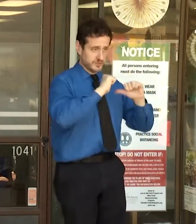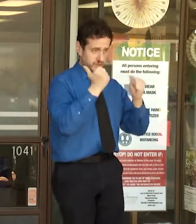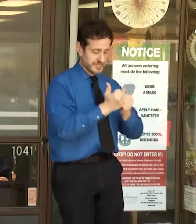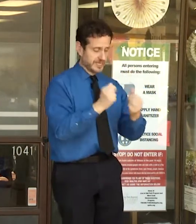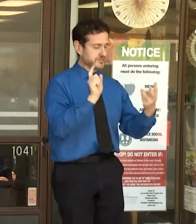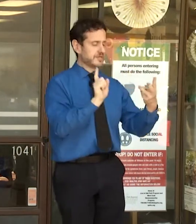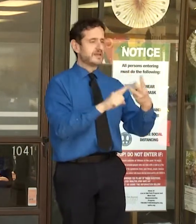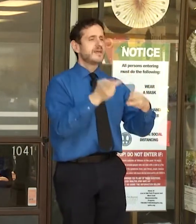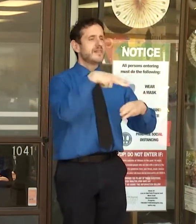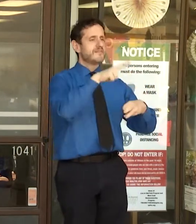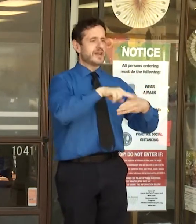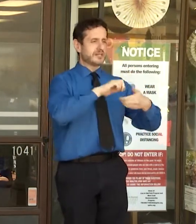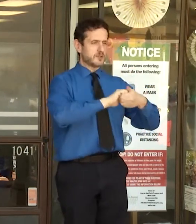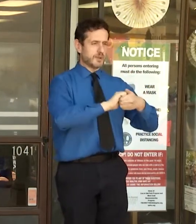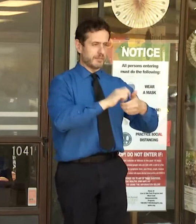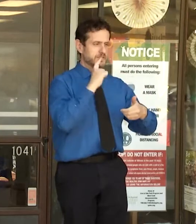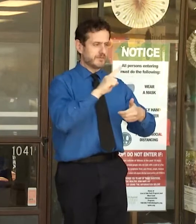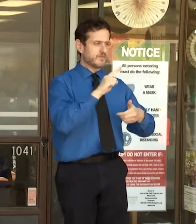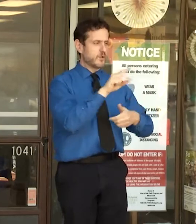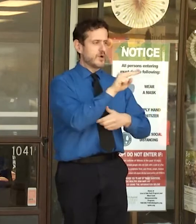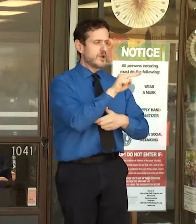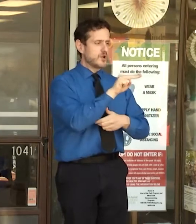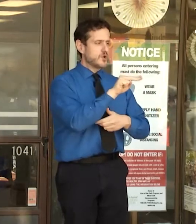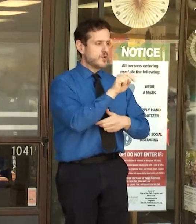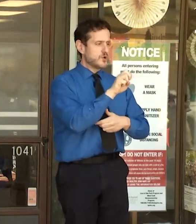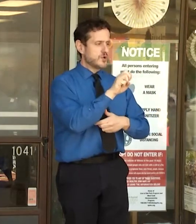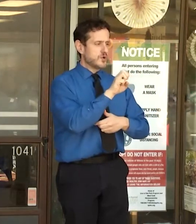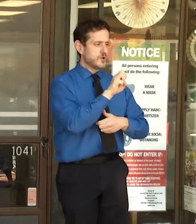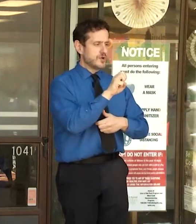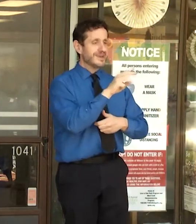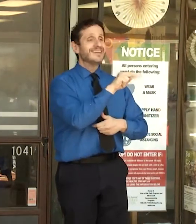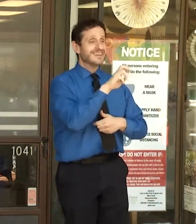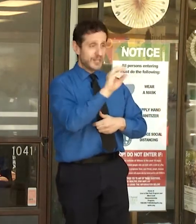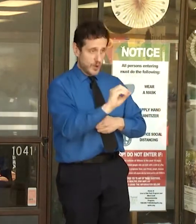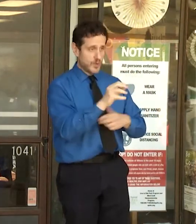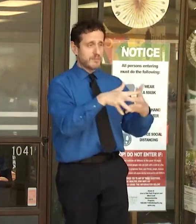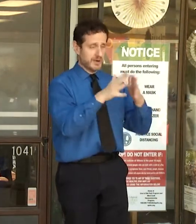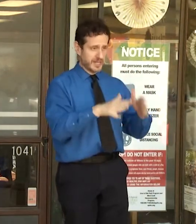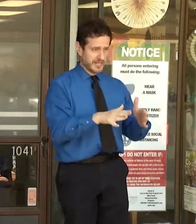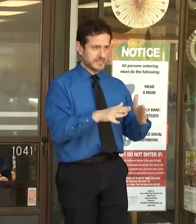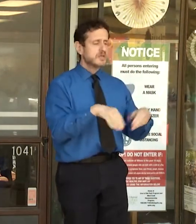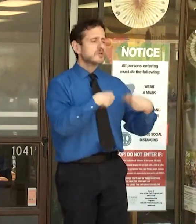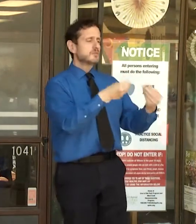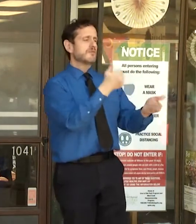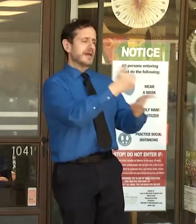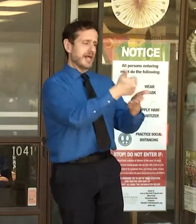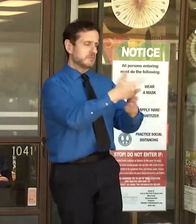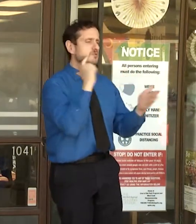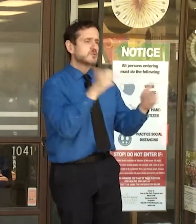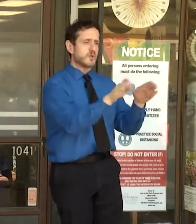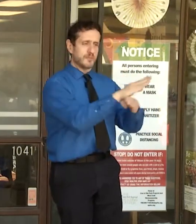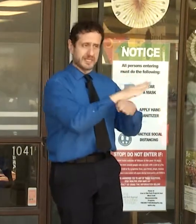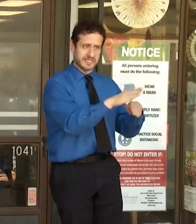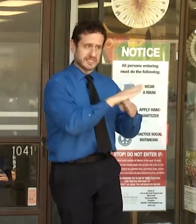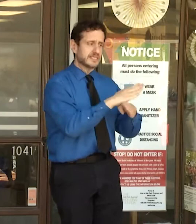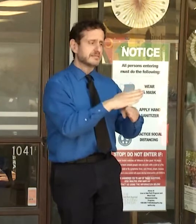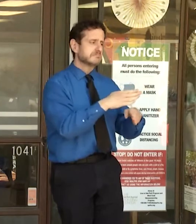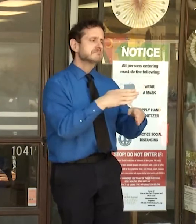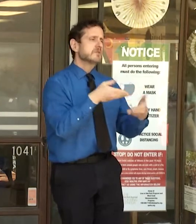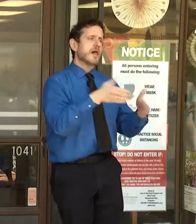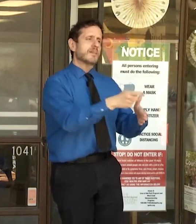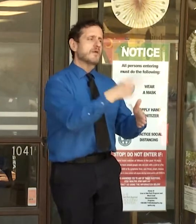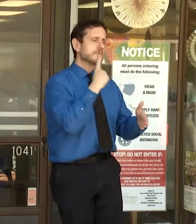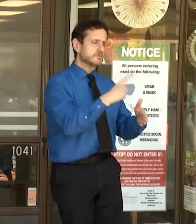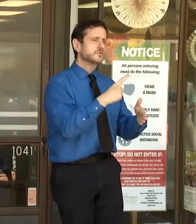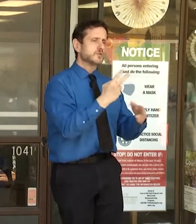New Americans to work with our small businesses and provide the guidance that they need in order to access the many funds that are being